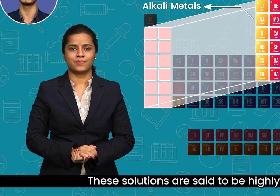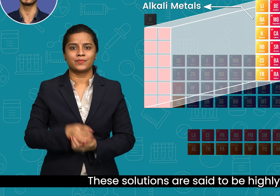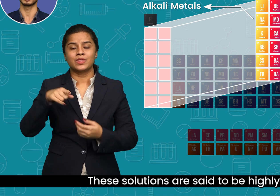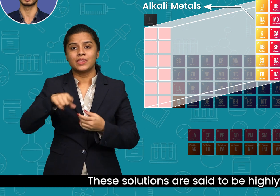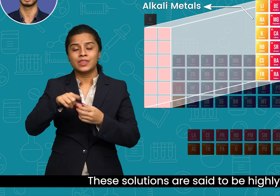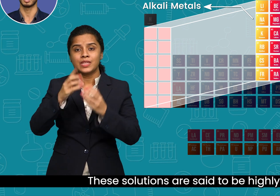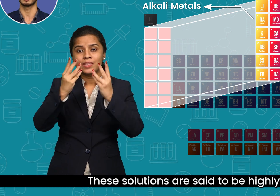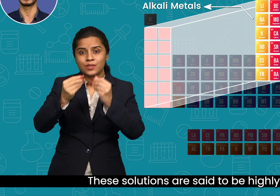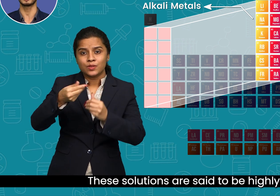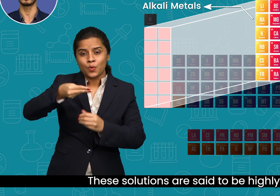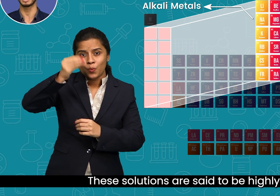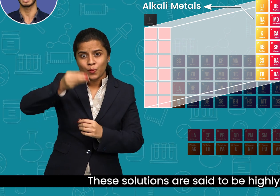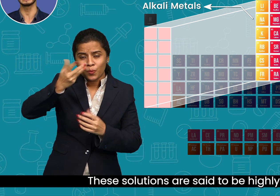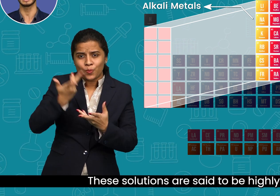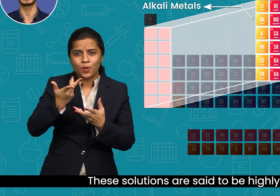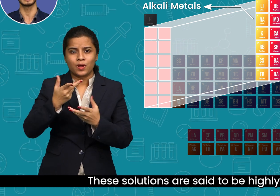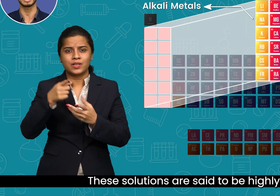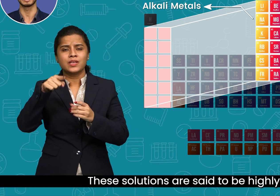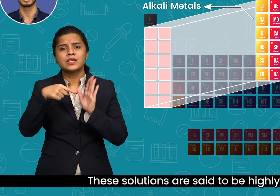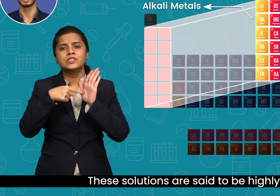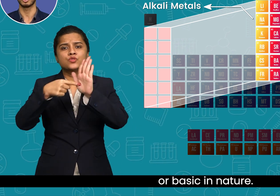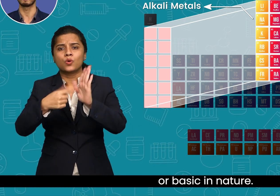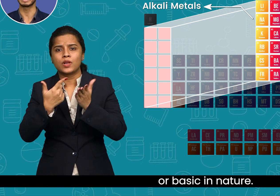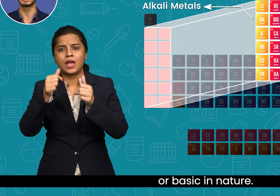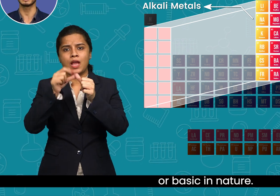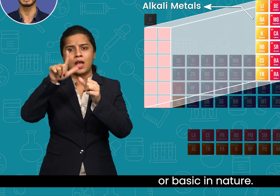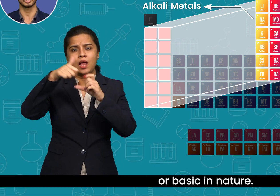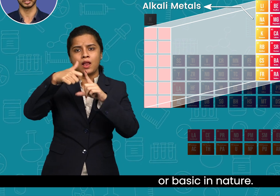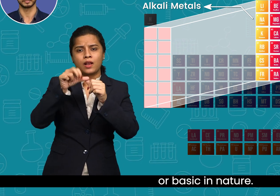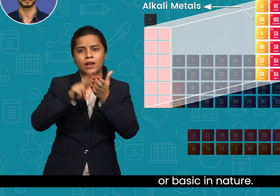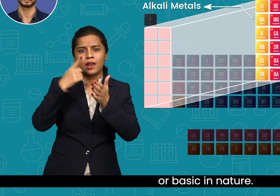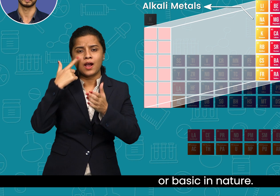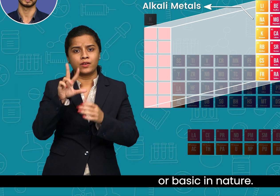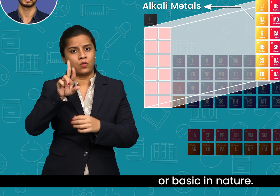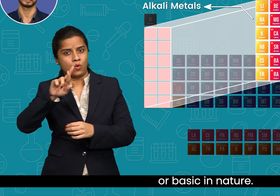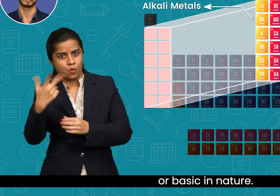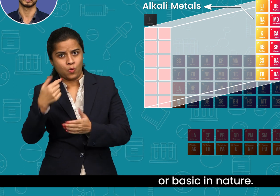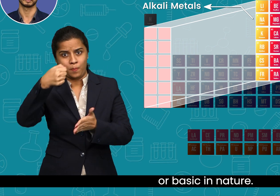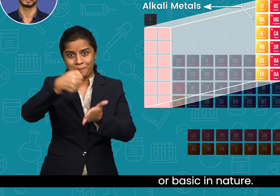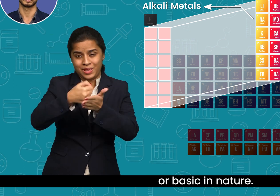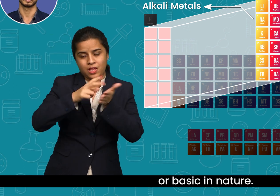These solutions are said to be highly alkaline or basic in nature.